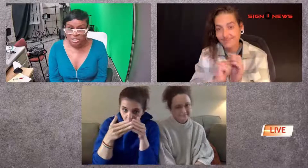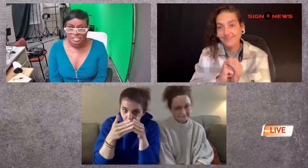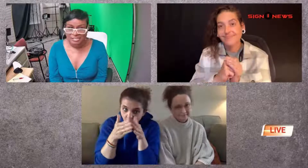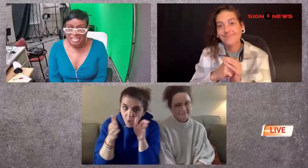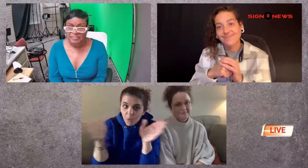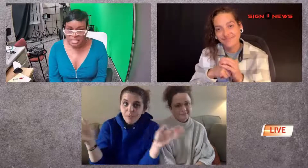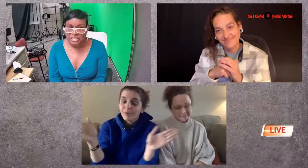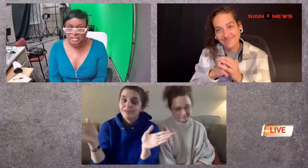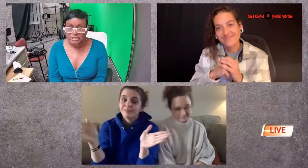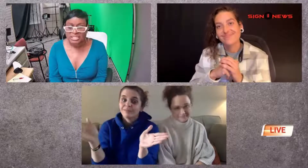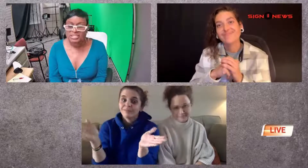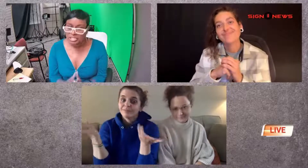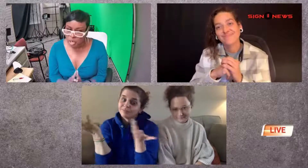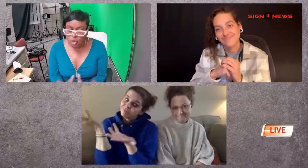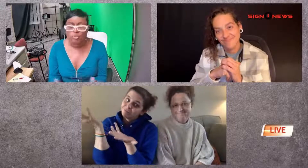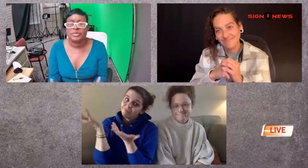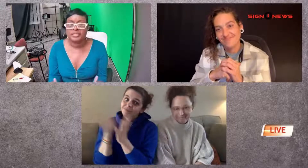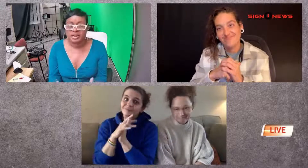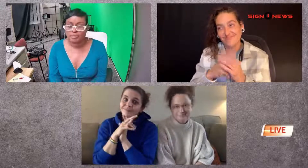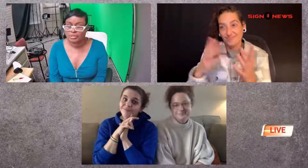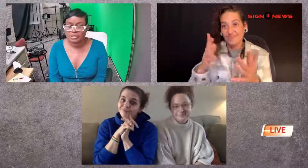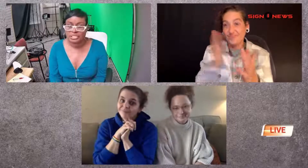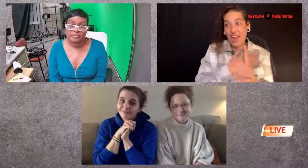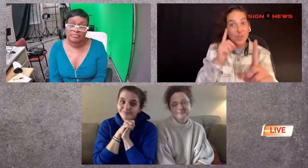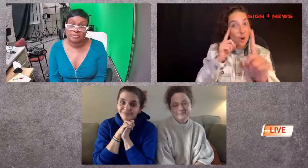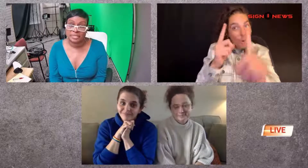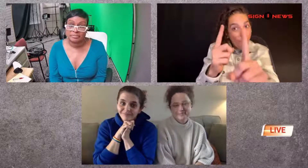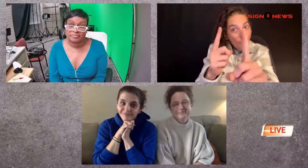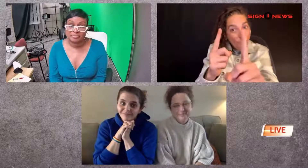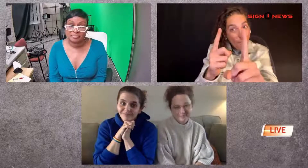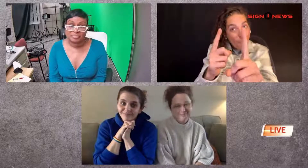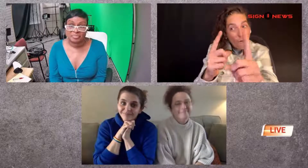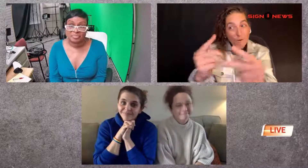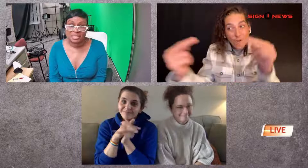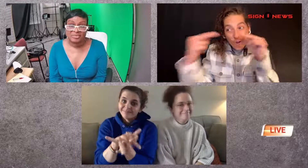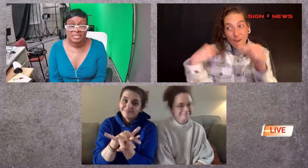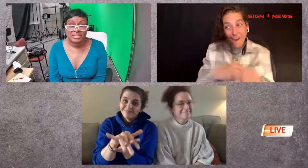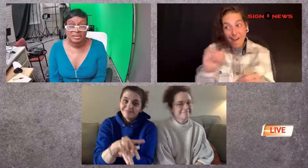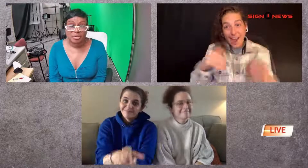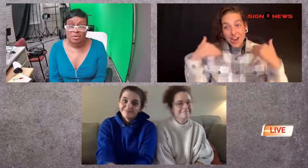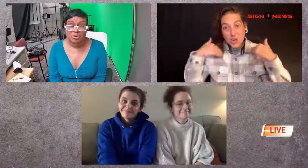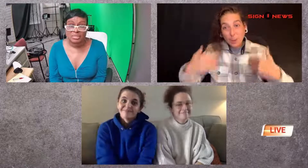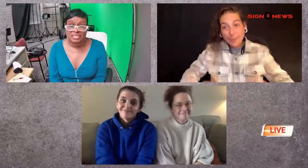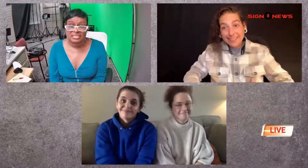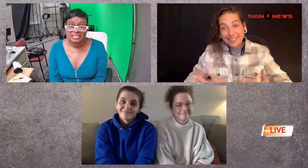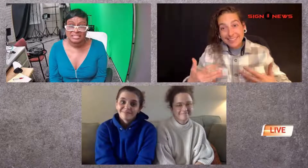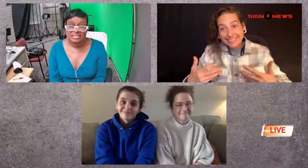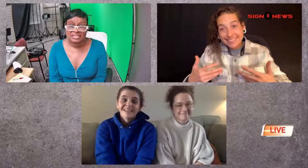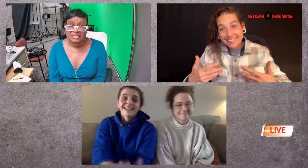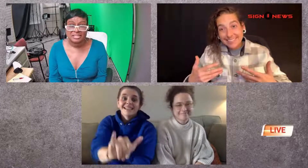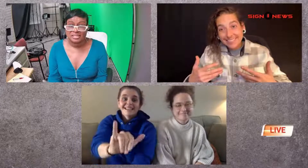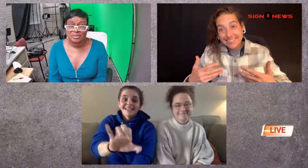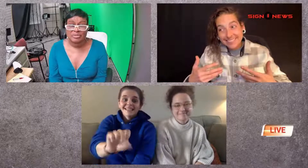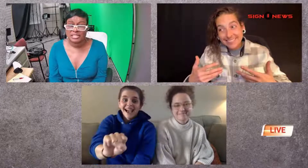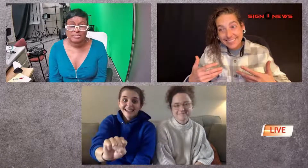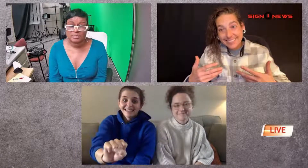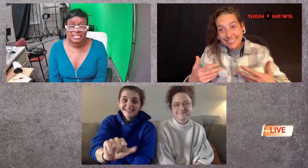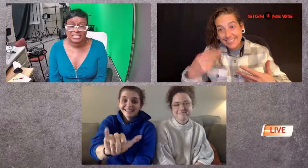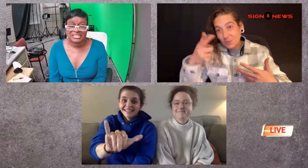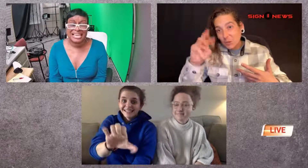Not just deaf theater, just open the opportunity for everyone. And really the goal is just a